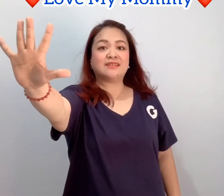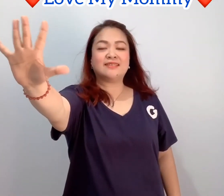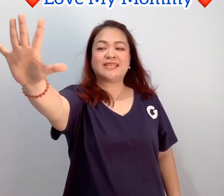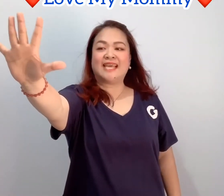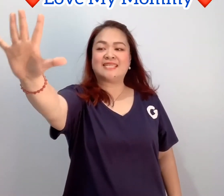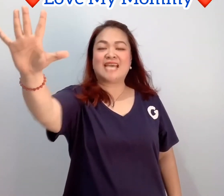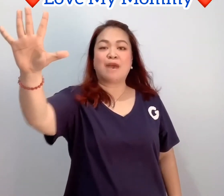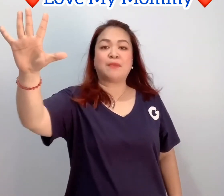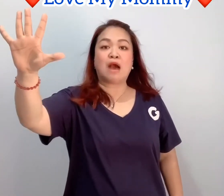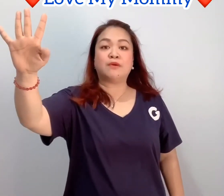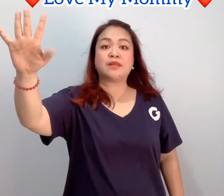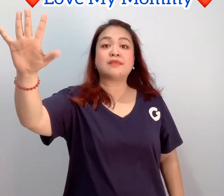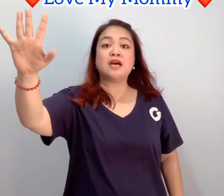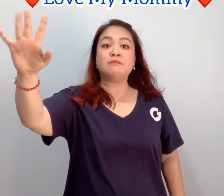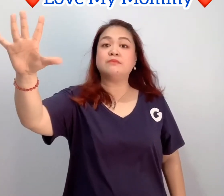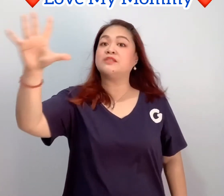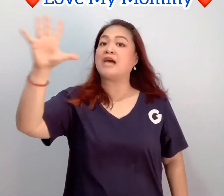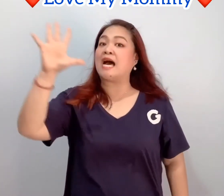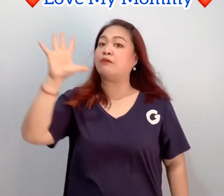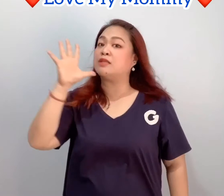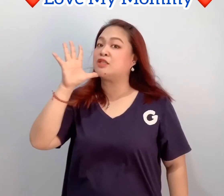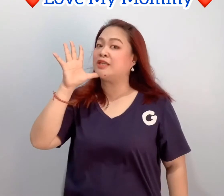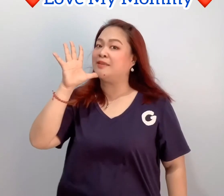and tap our thumb to our chin.